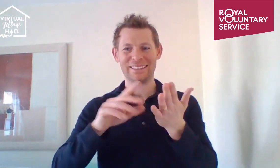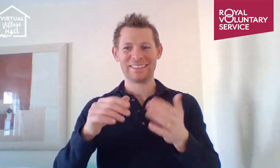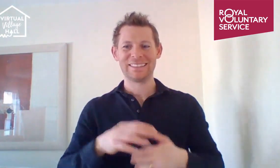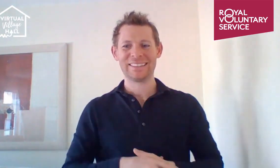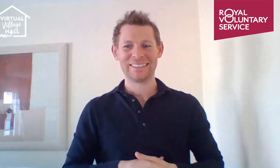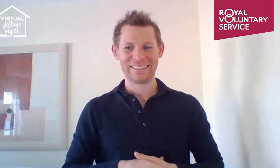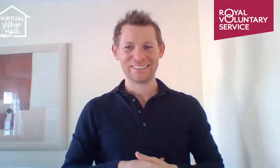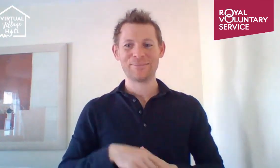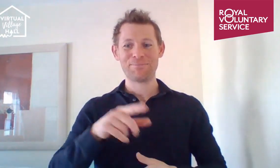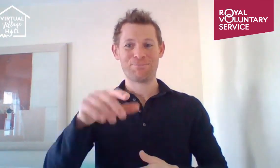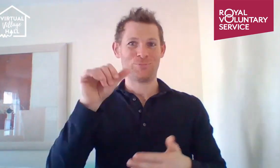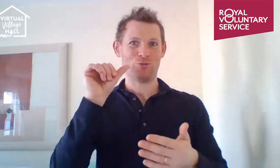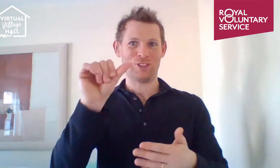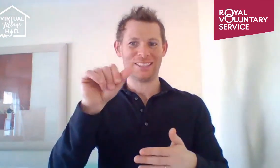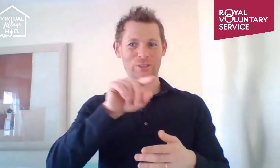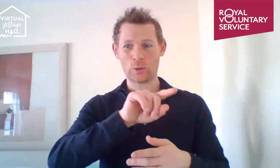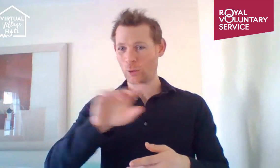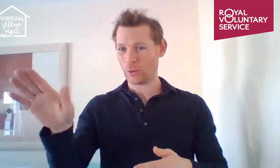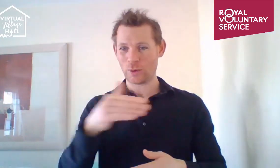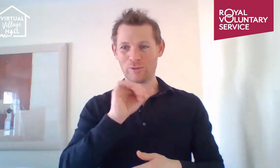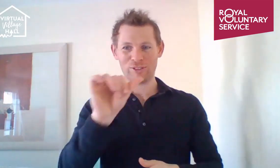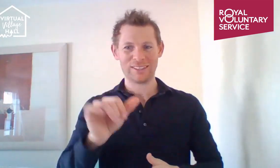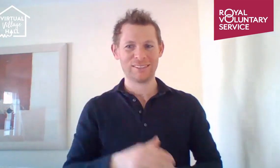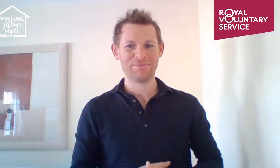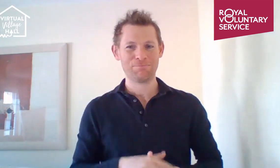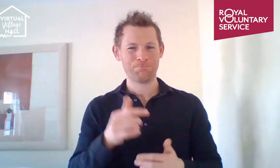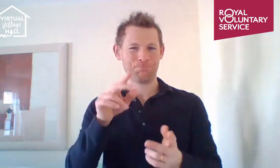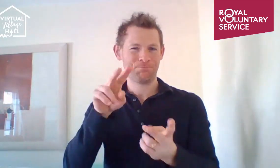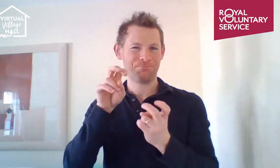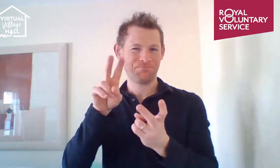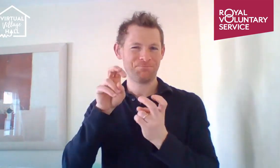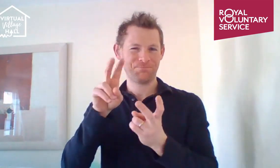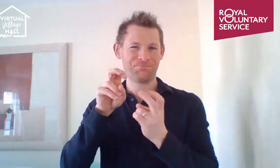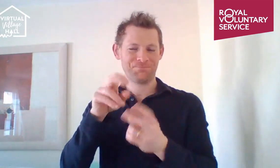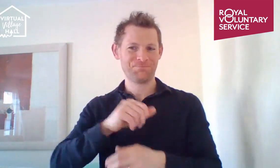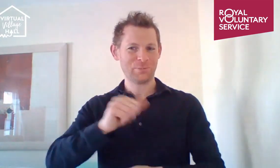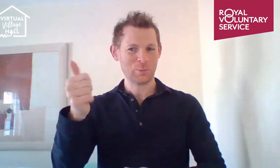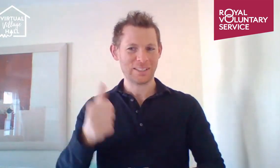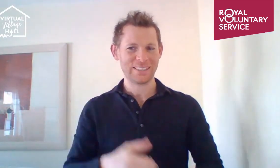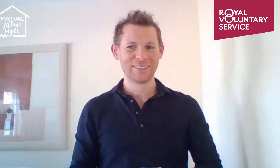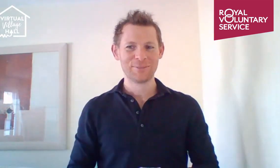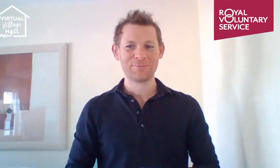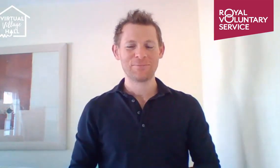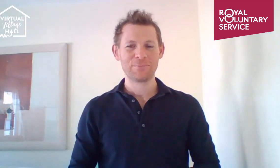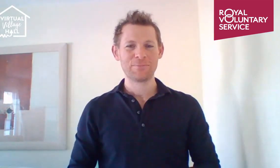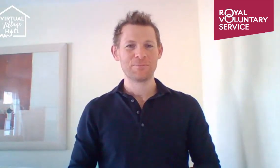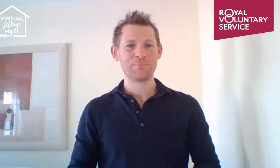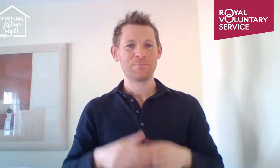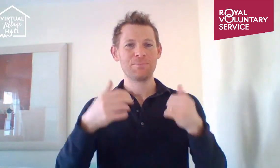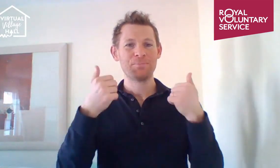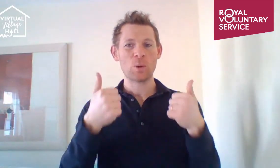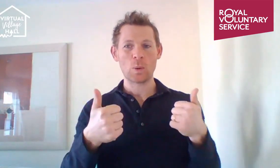Well done, Elizabeth. You were right. Absolutely, everyone. Well done. You're doing great today.